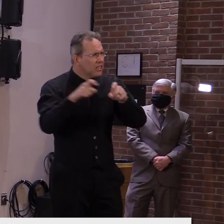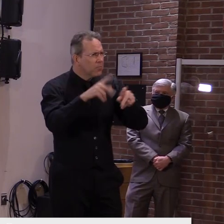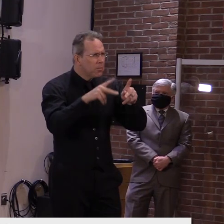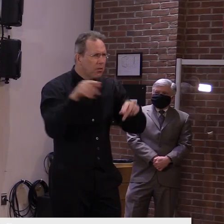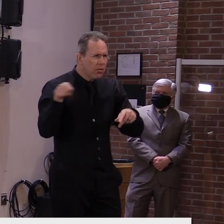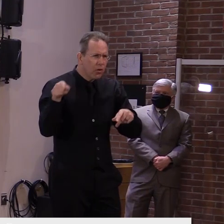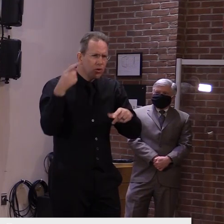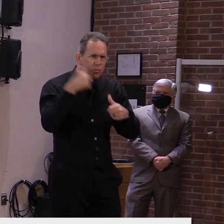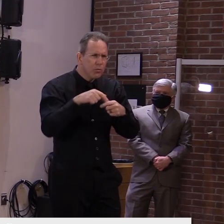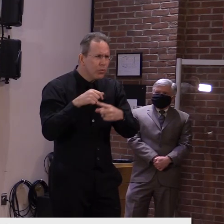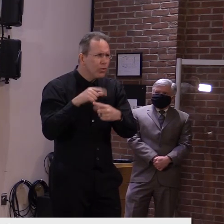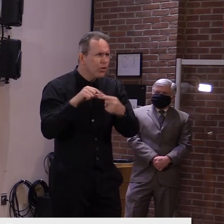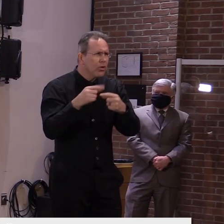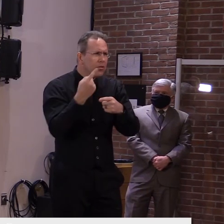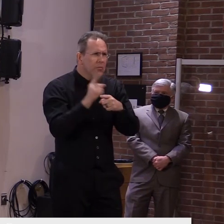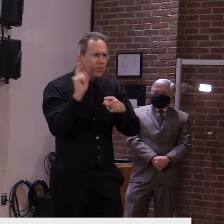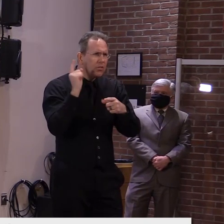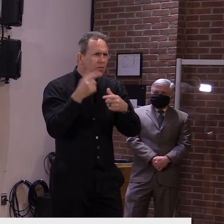it.